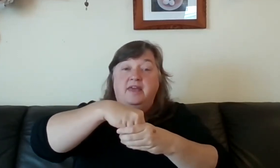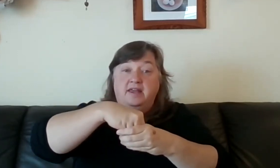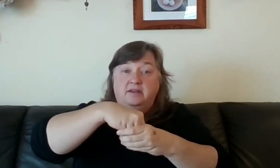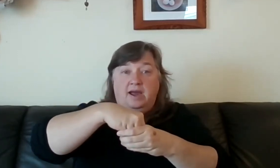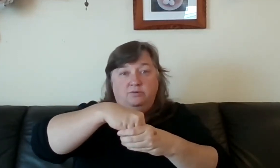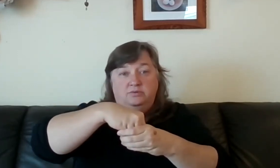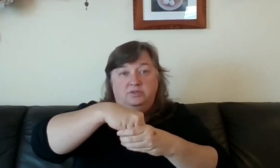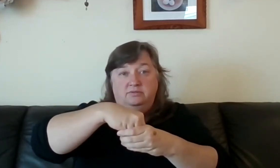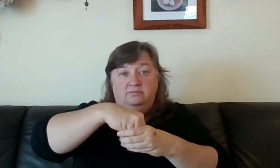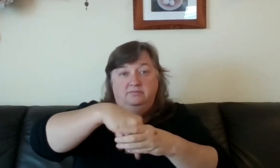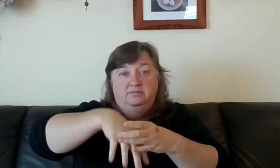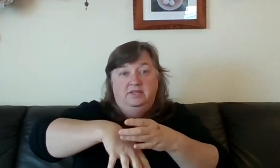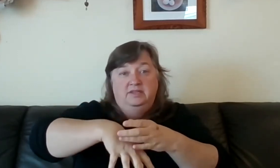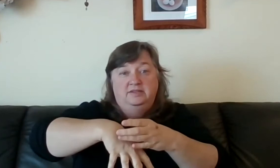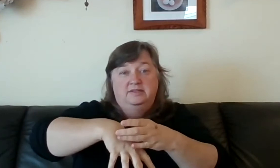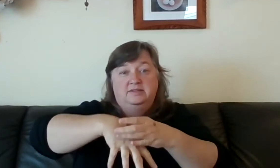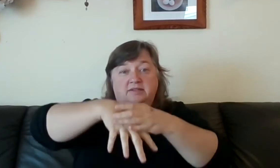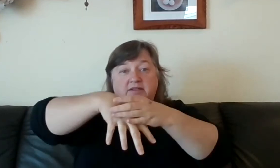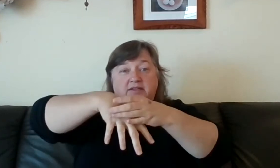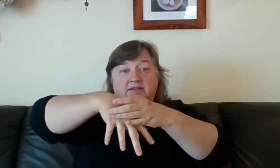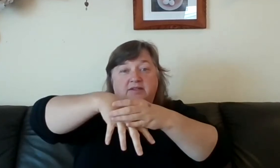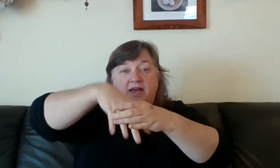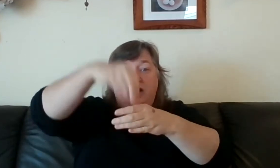Then out is